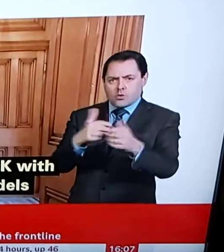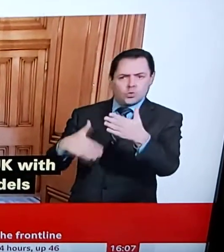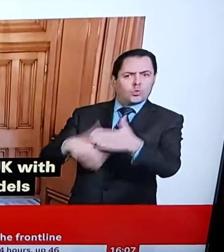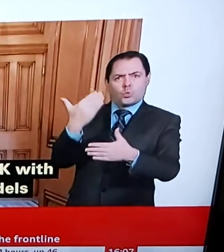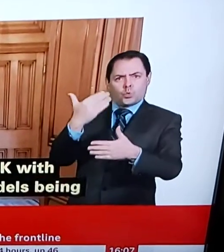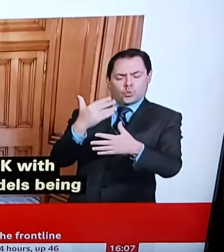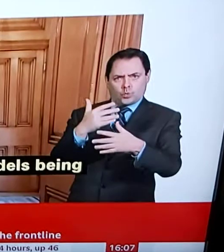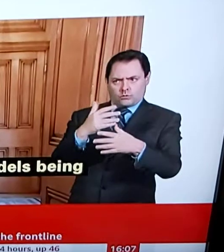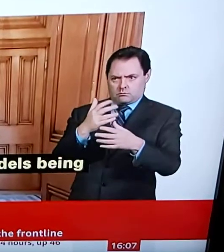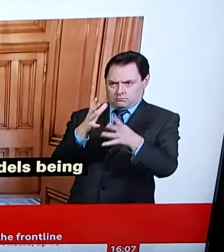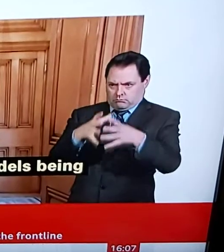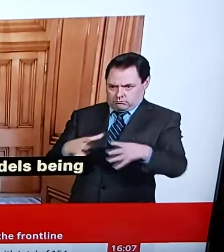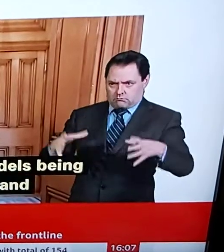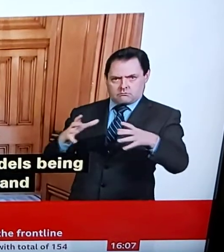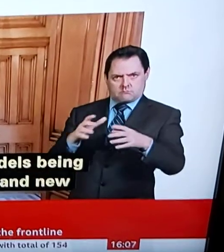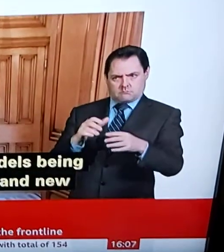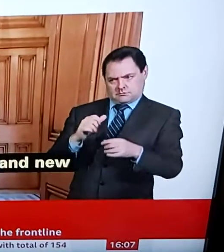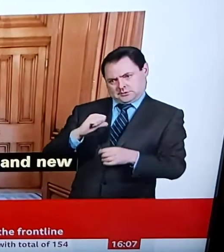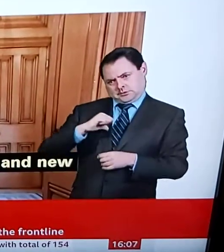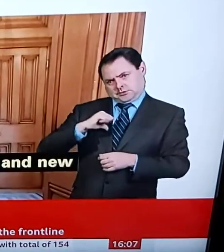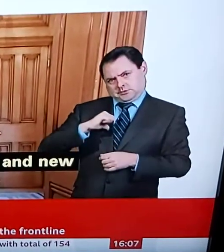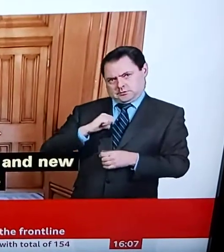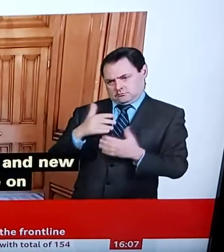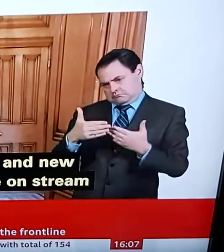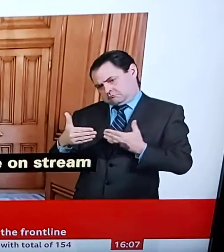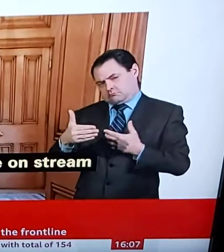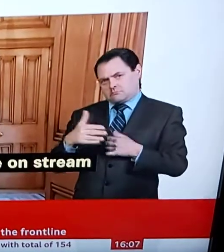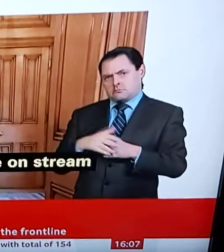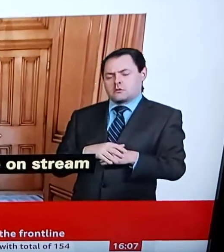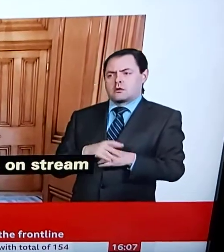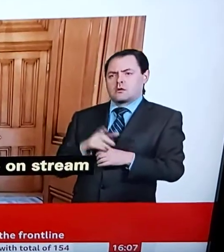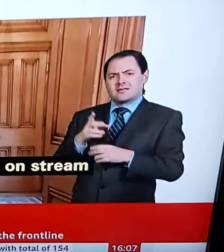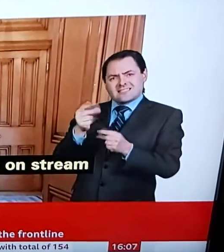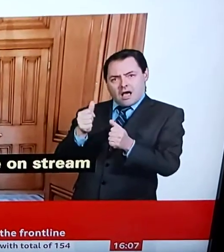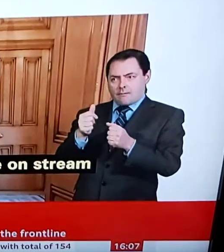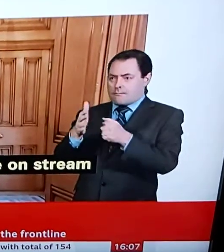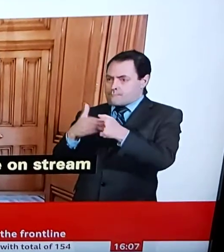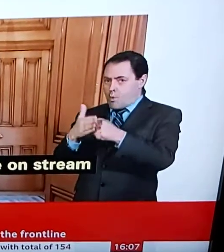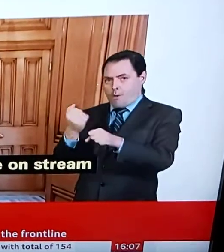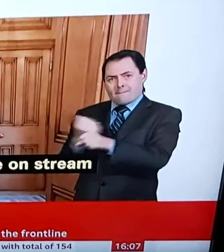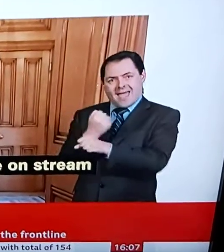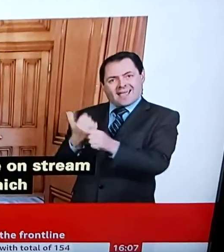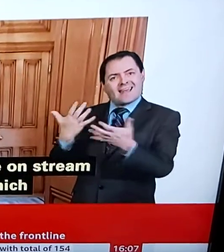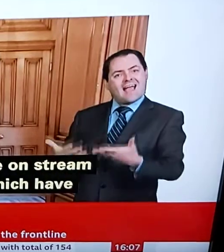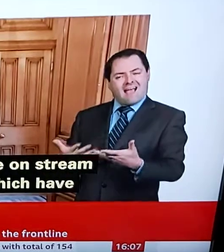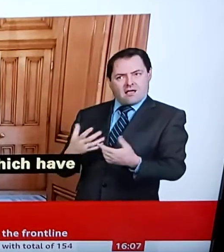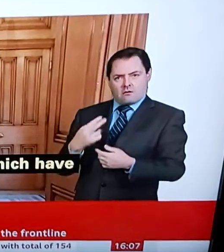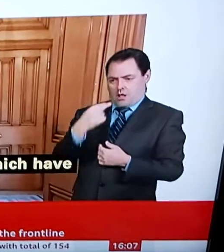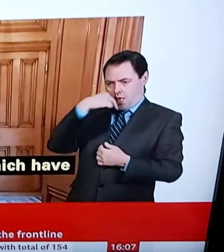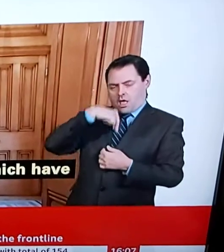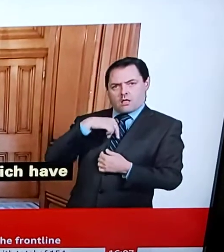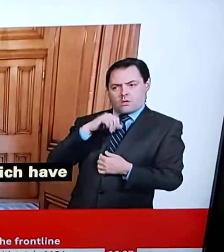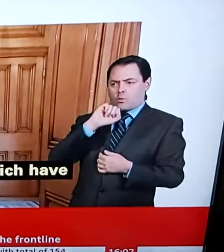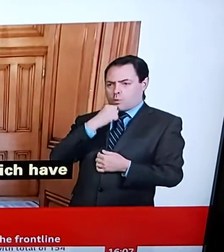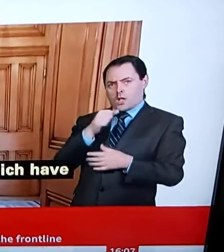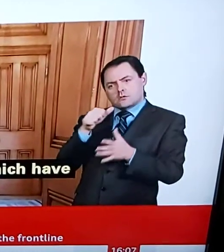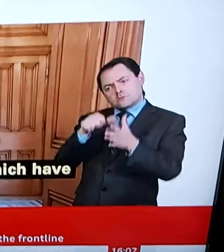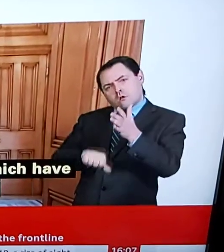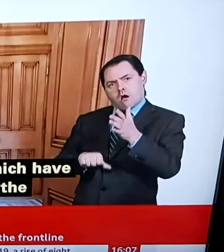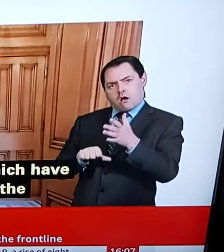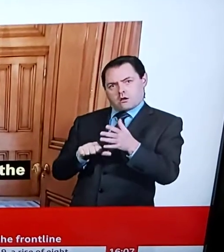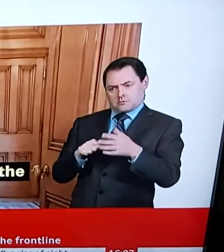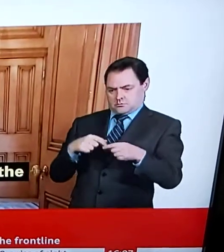designed to come on stream soon. The first models, which are being scaled up as part of the ventilator challenge, will be coming off production lines